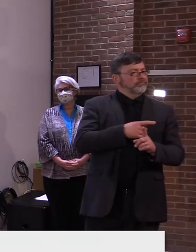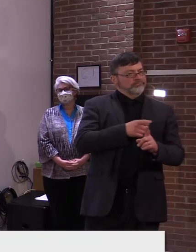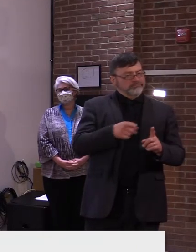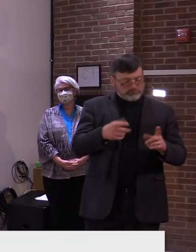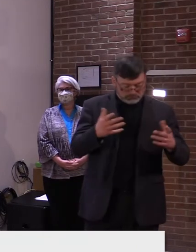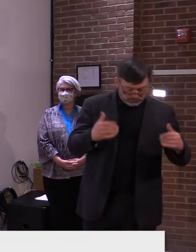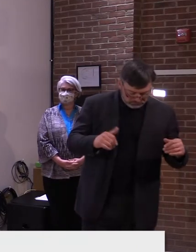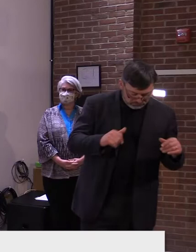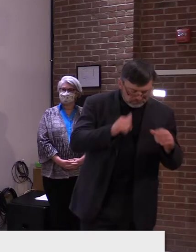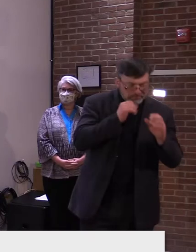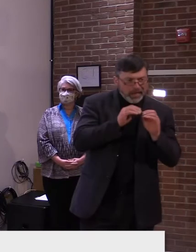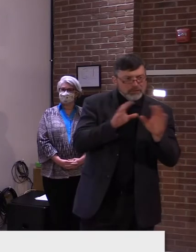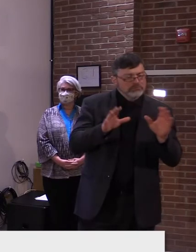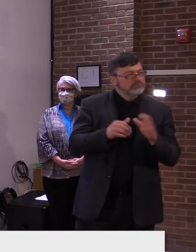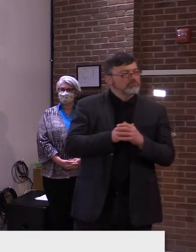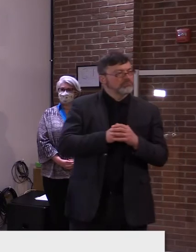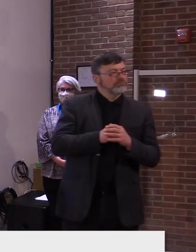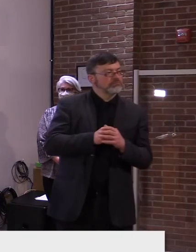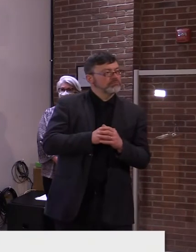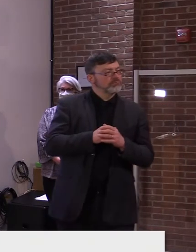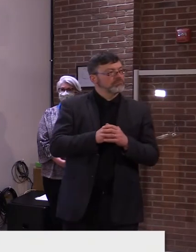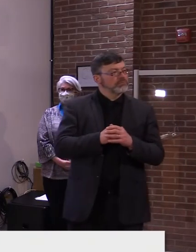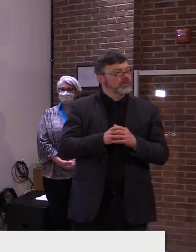does provide some level of protection.